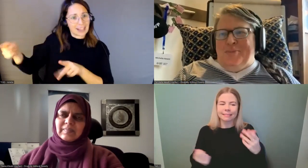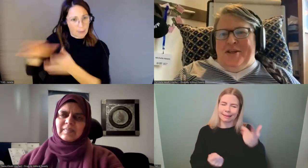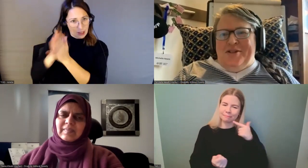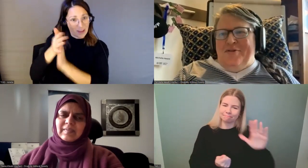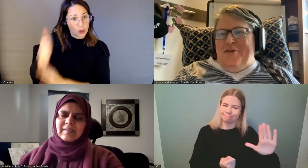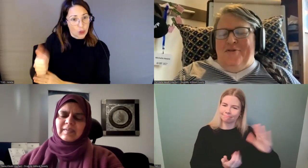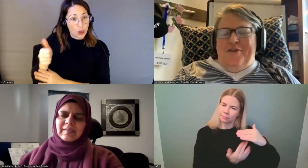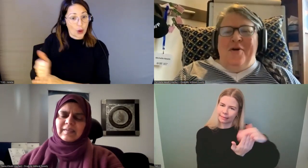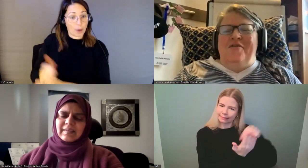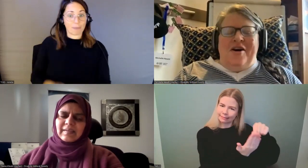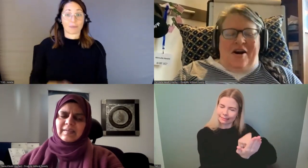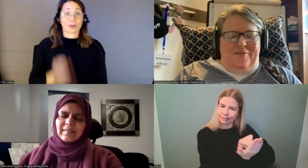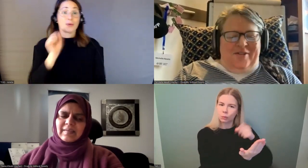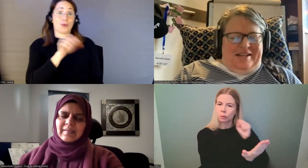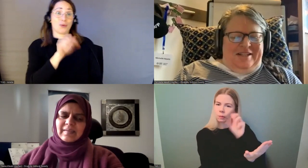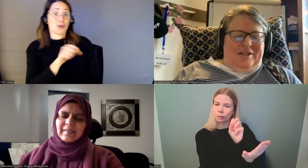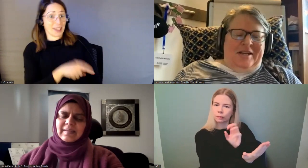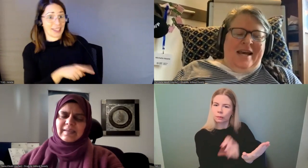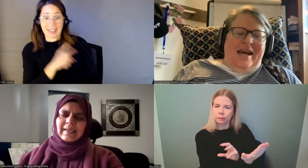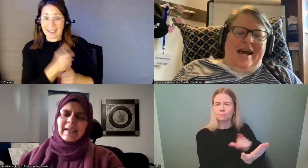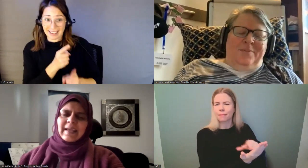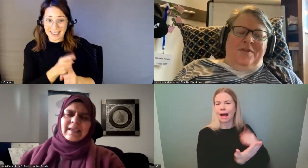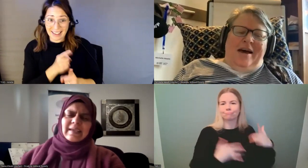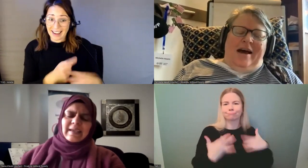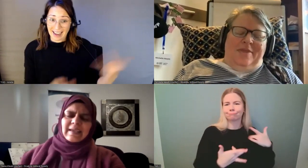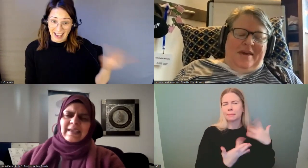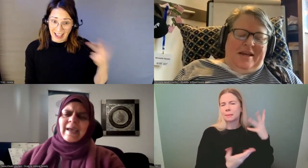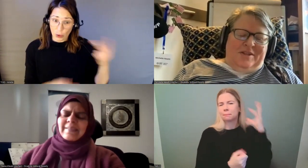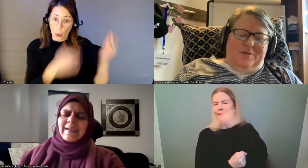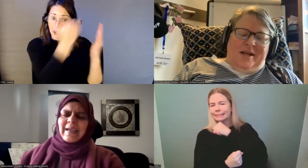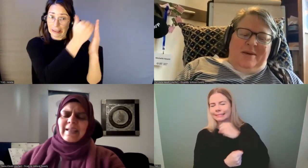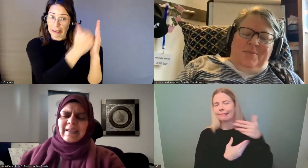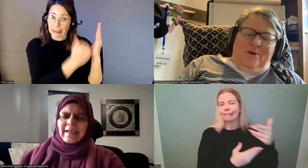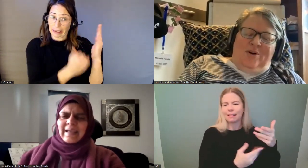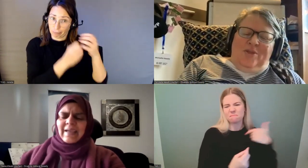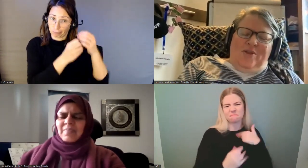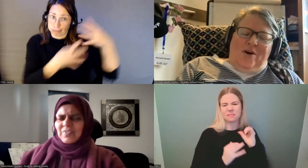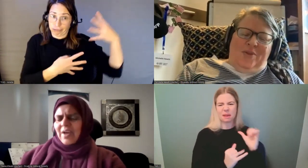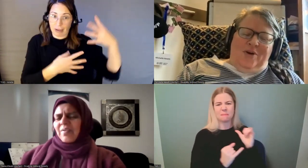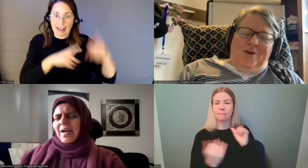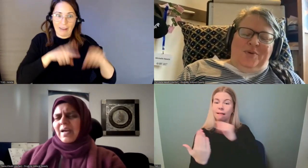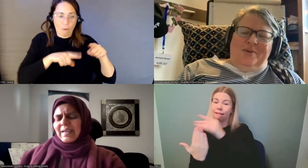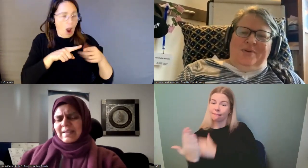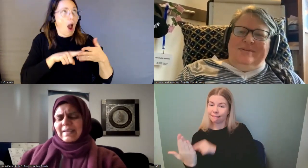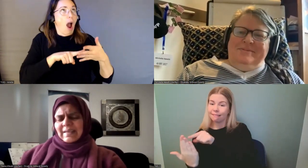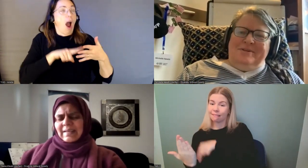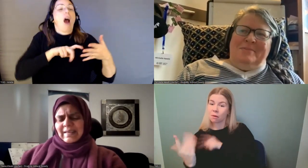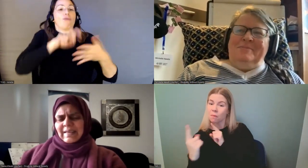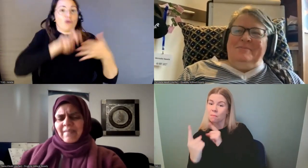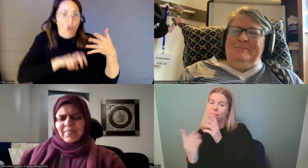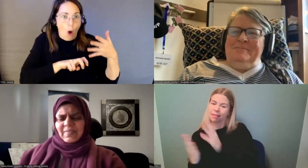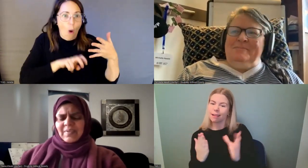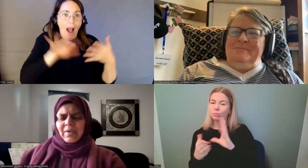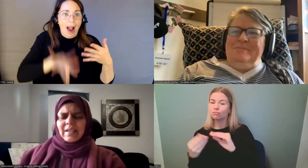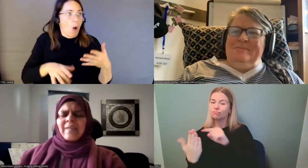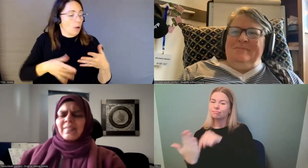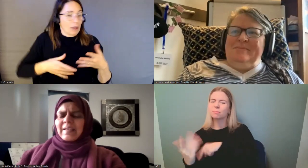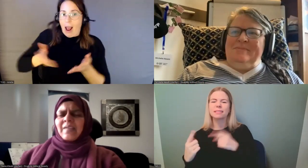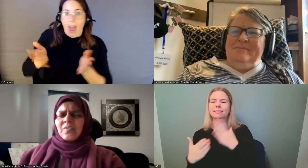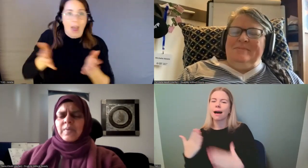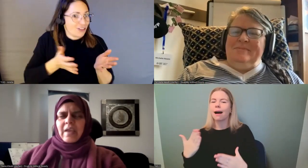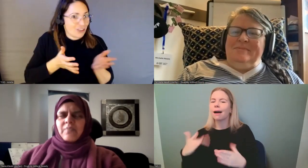is just because of the flow of our conversation. I think it's really important Michelle, though that we go on. Yep.